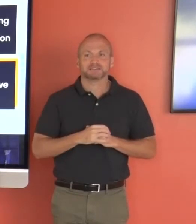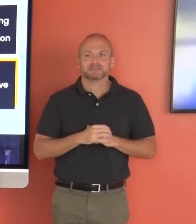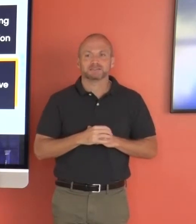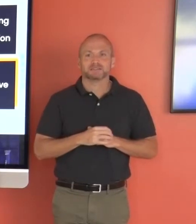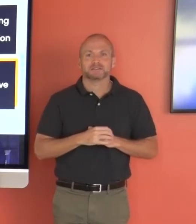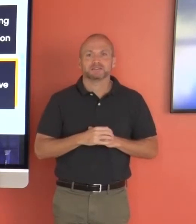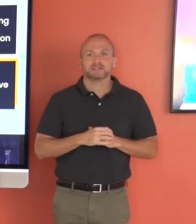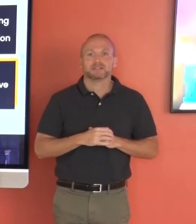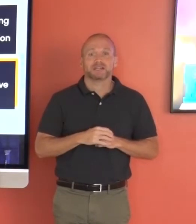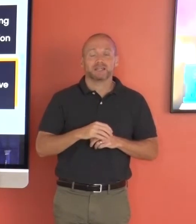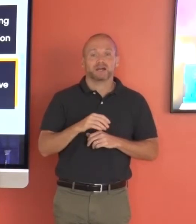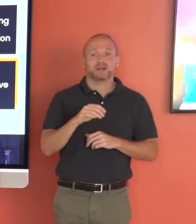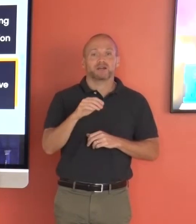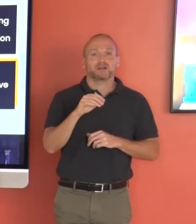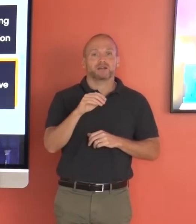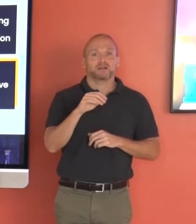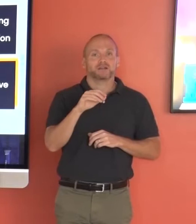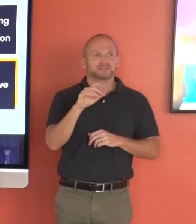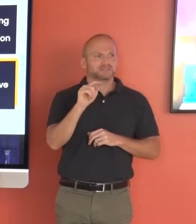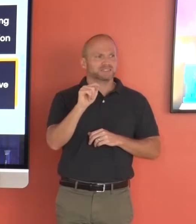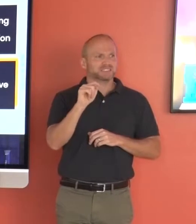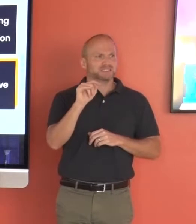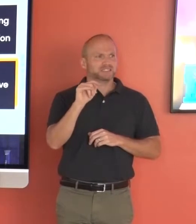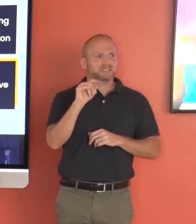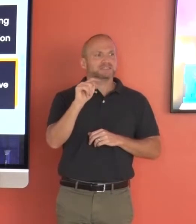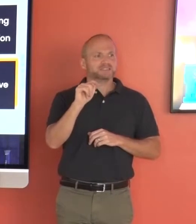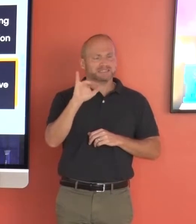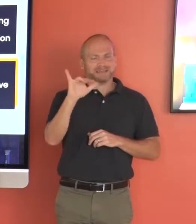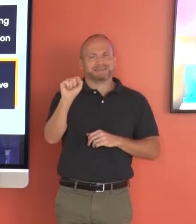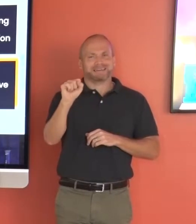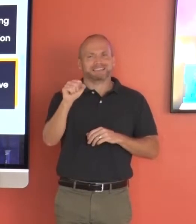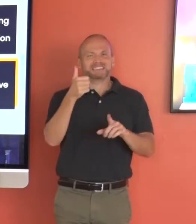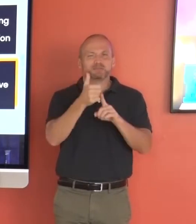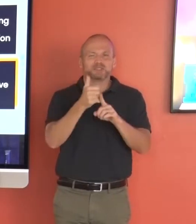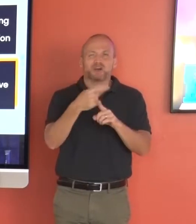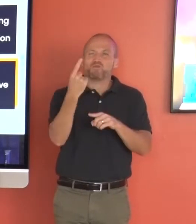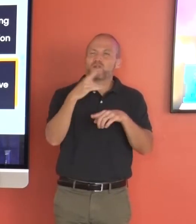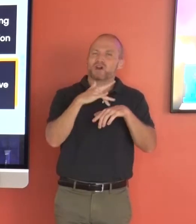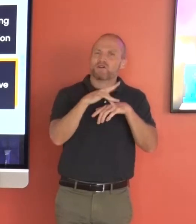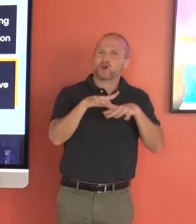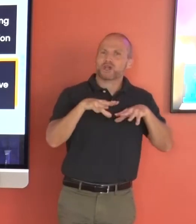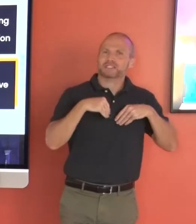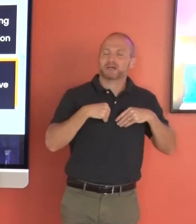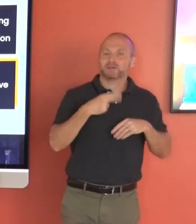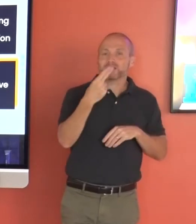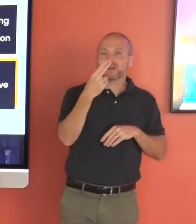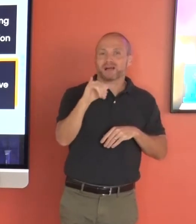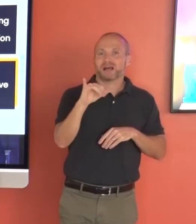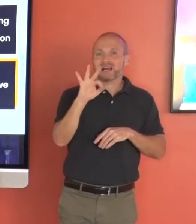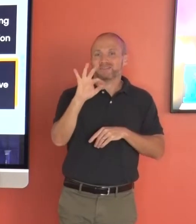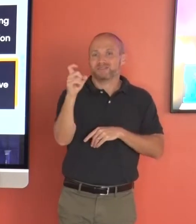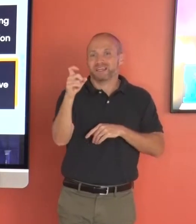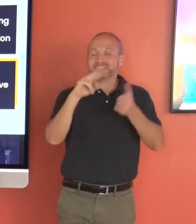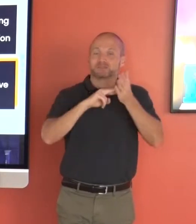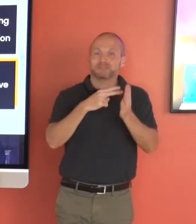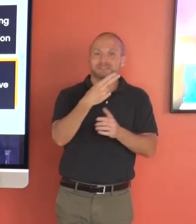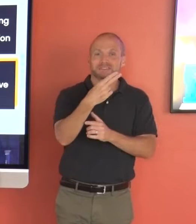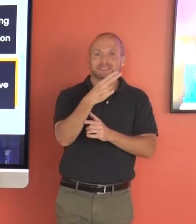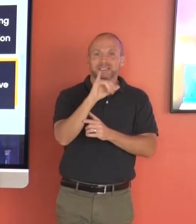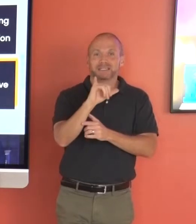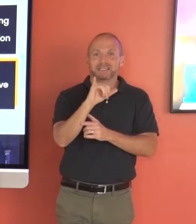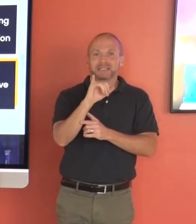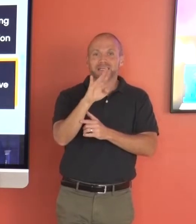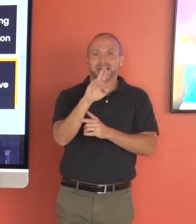now our GIS department, they were our early adopters in high flex. High flex just means hybrid, hybrid